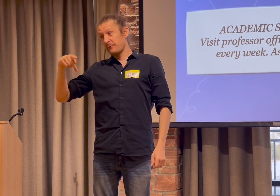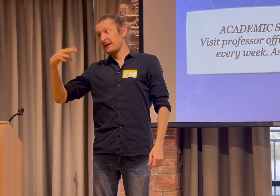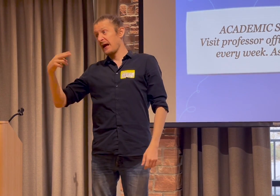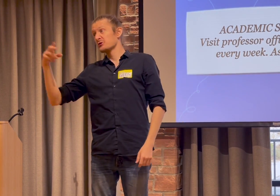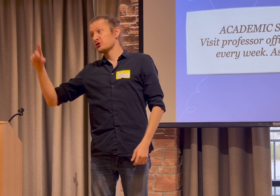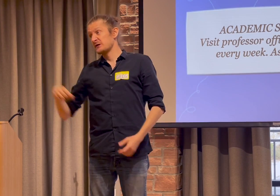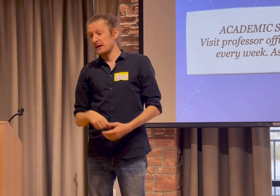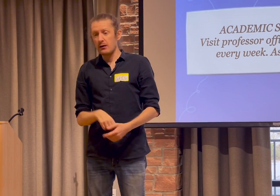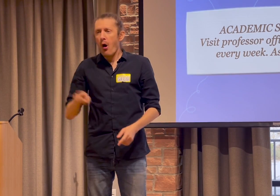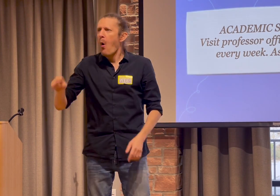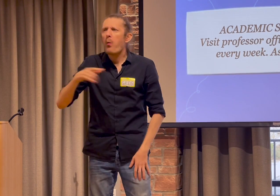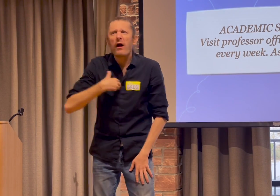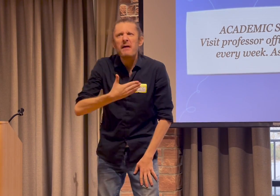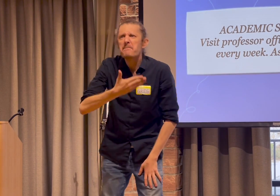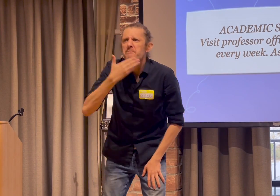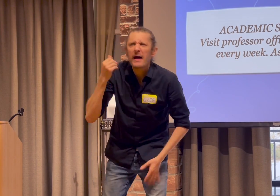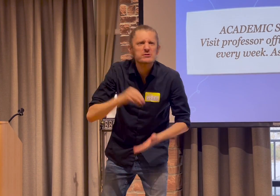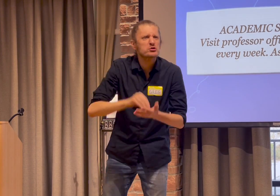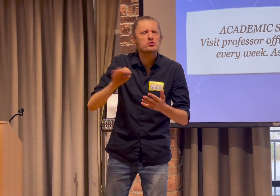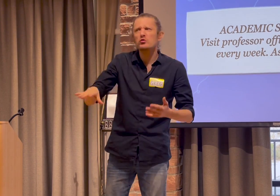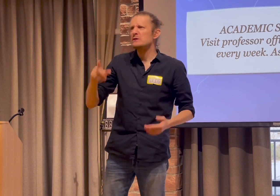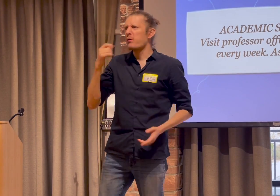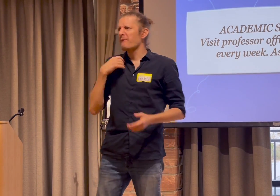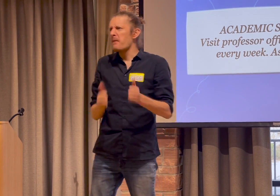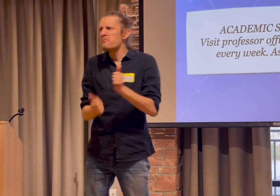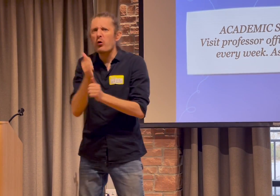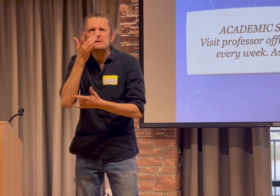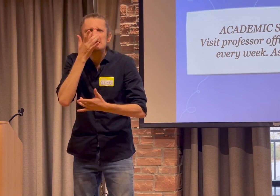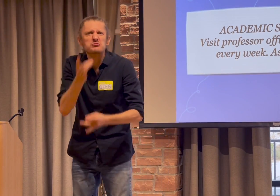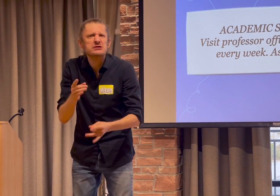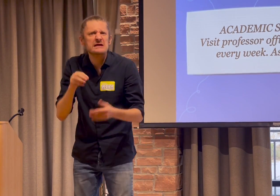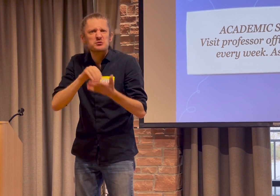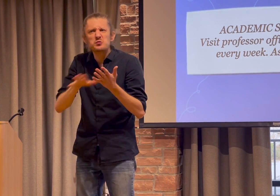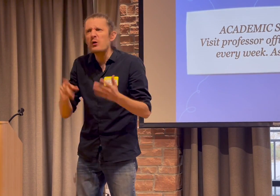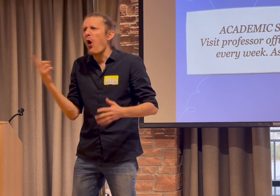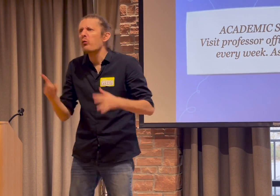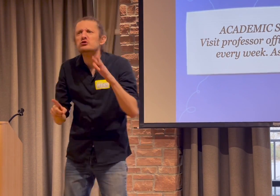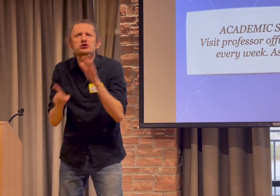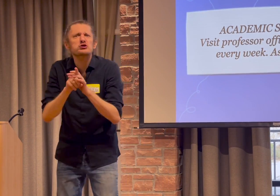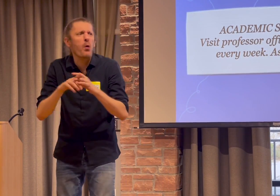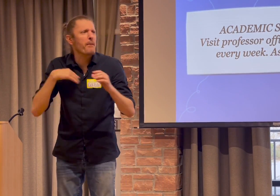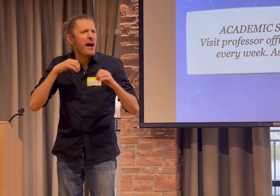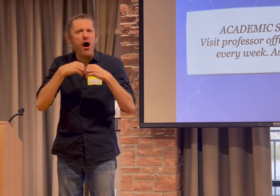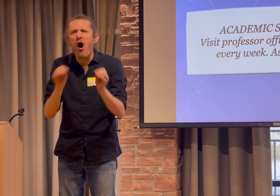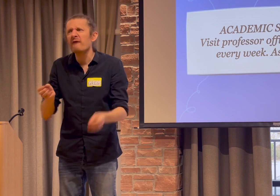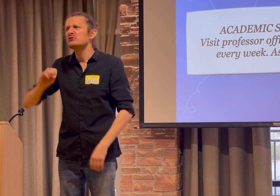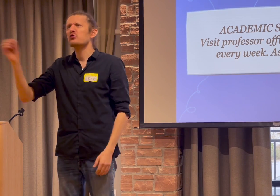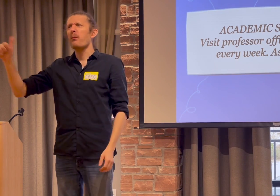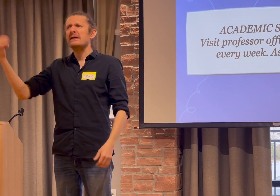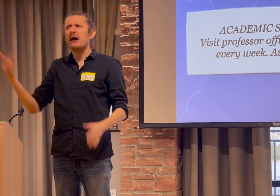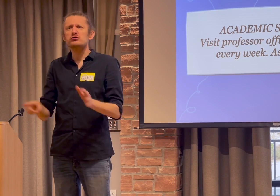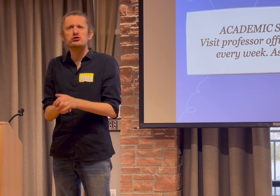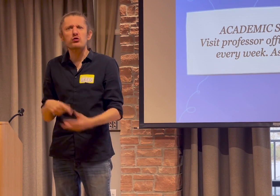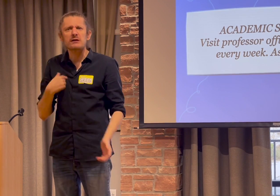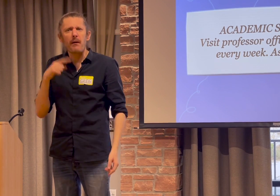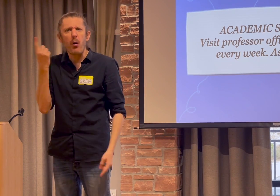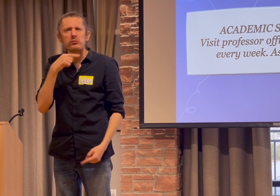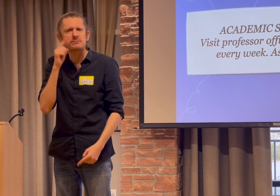can definitely get letters of rec from people, and if they have name, comma, PhD, that